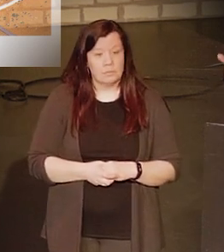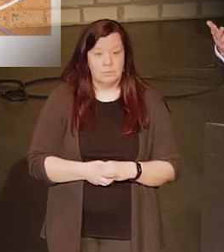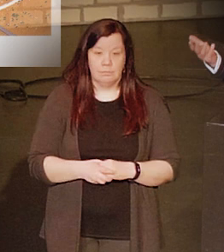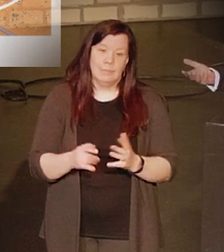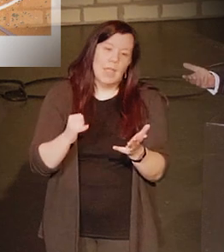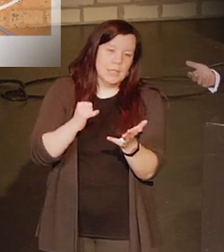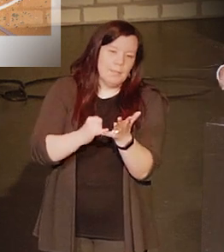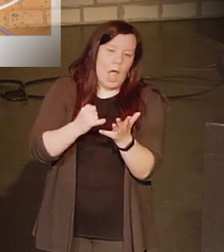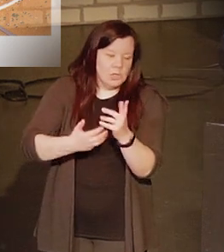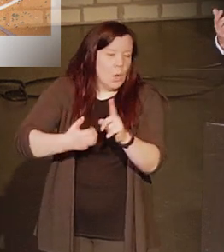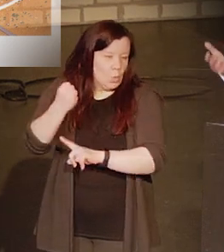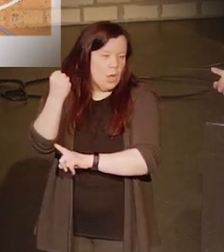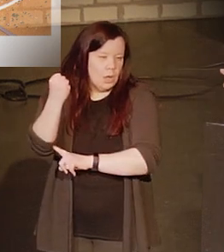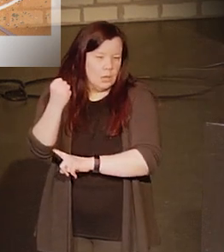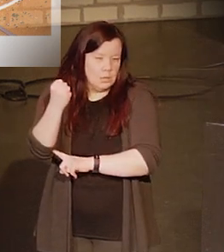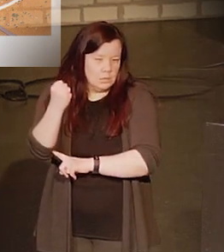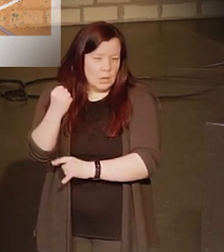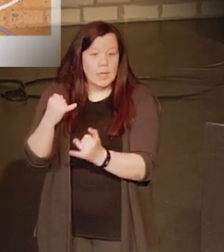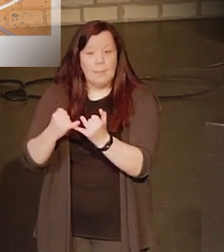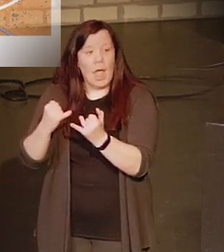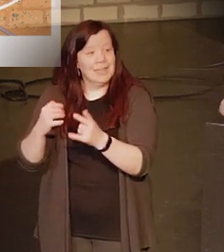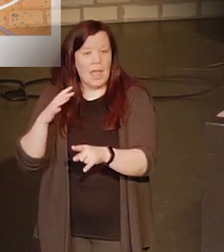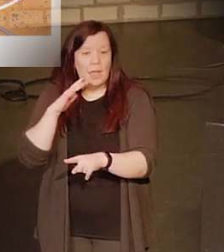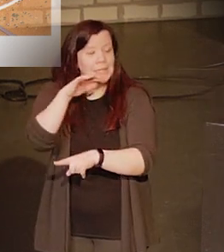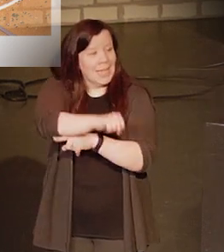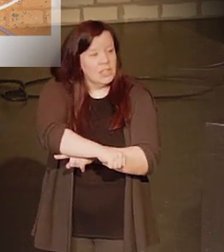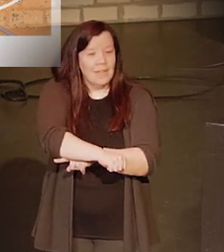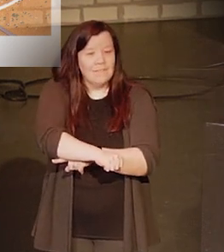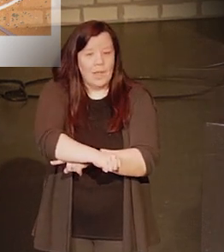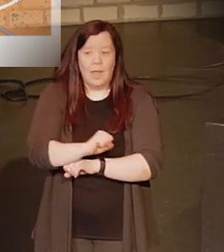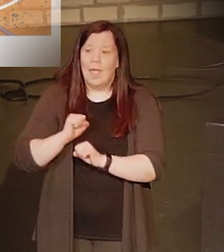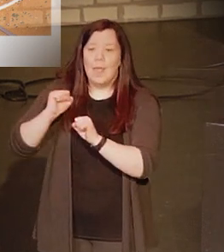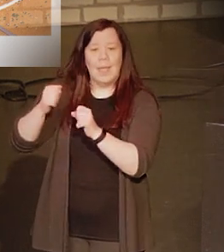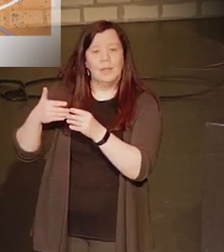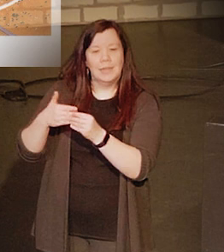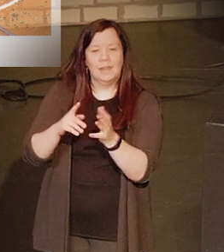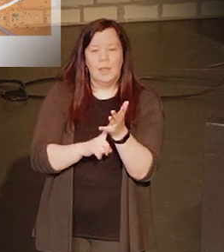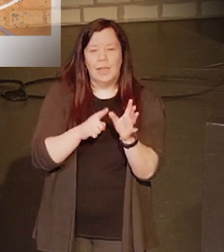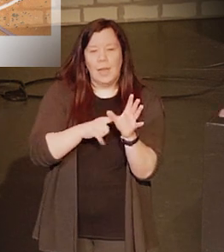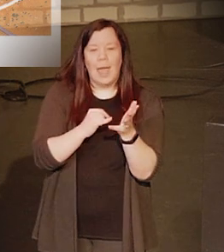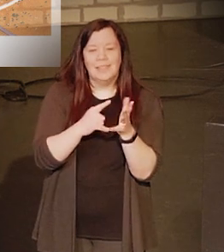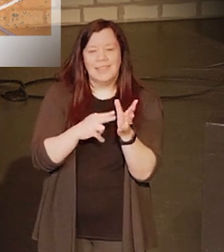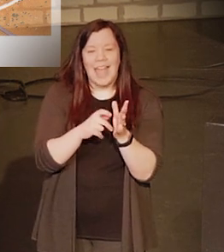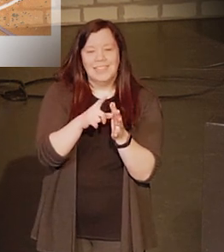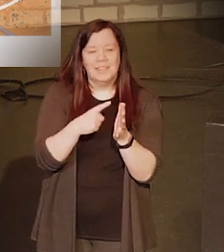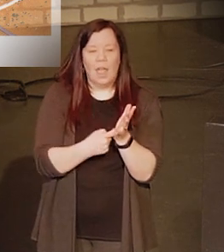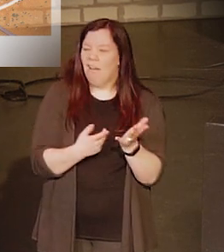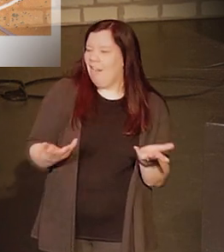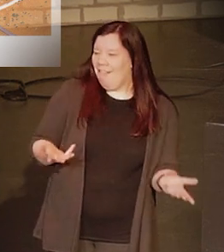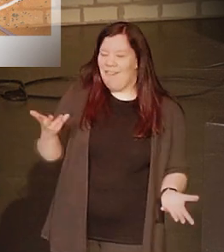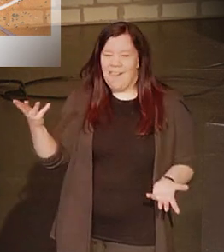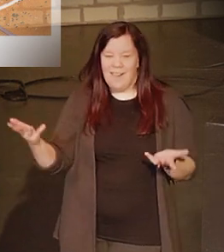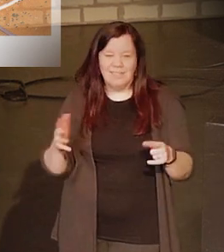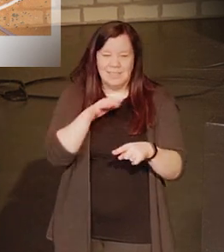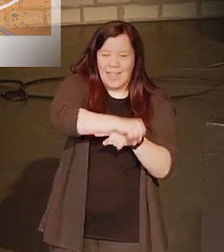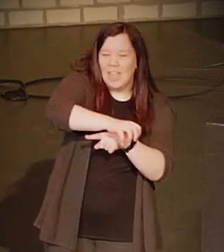Sparta won, Peloponnesian War. Sparta takes over, and particularly their general, Lysander, started throwing himself around